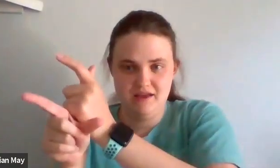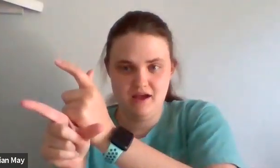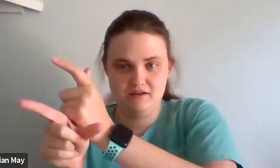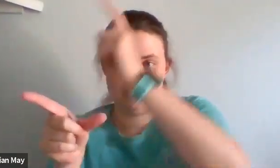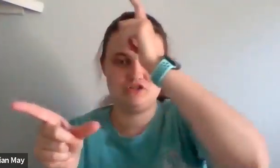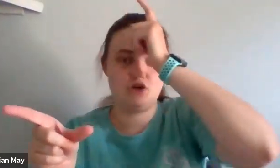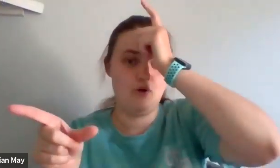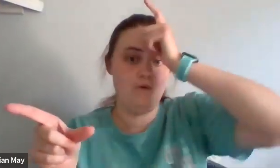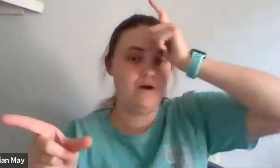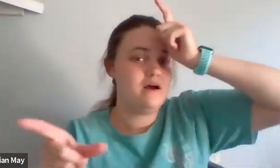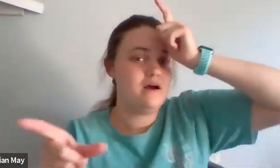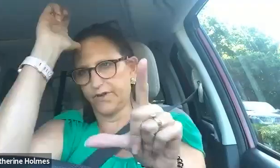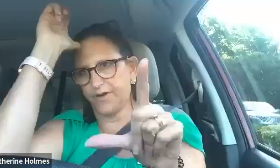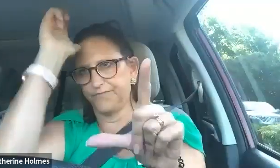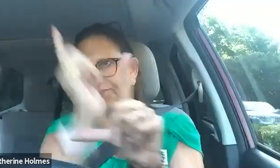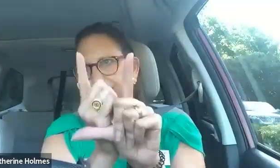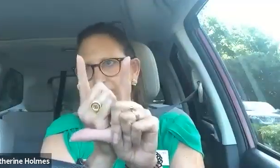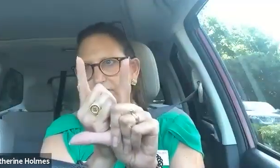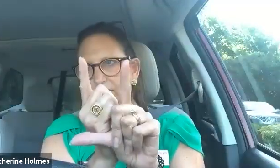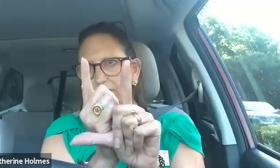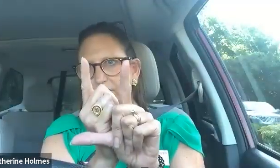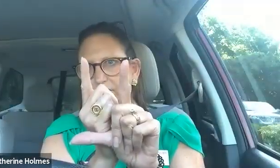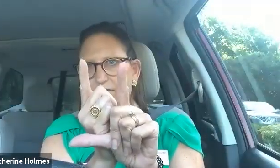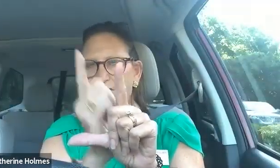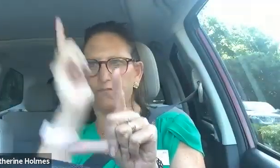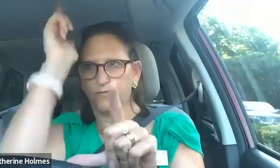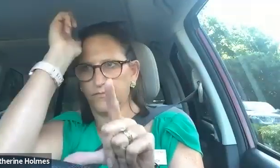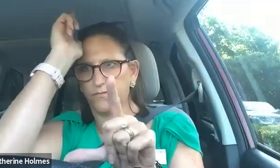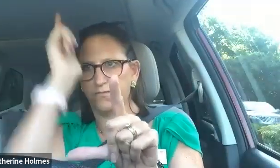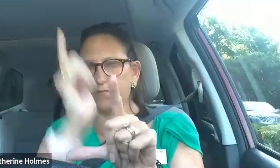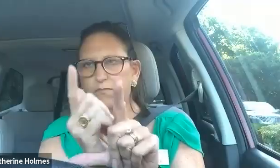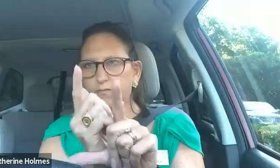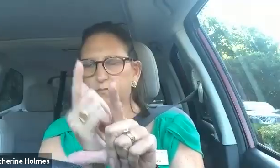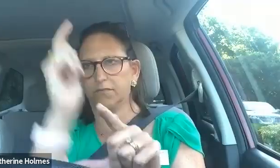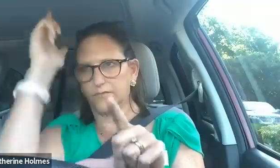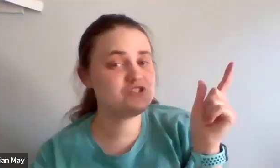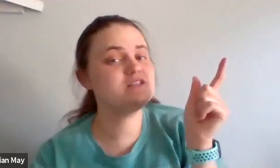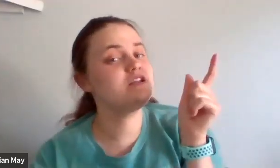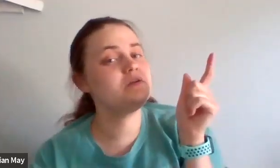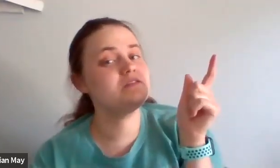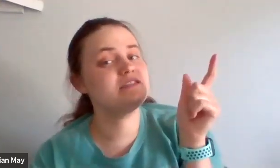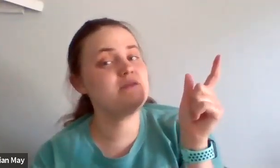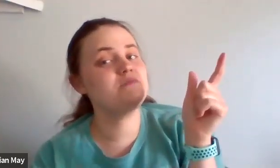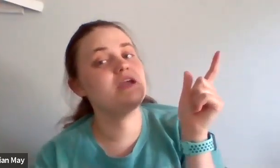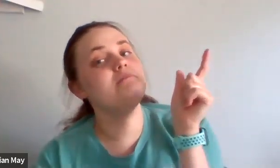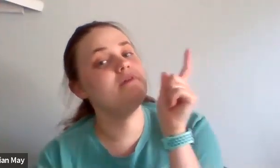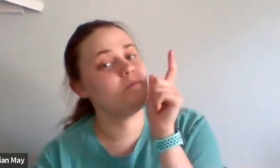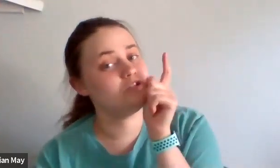yeah. So okay. Brother, yeah. Brother. Sister is going to be the same thing, but from your